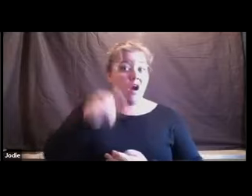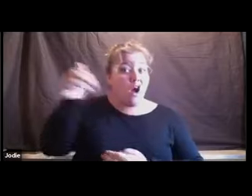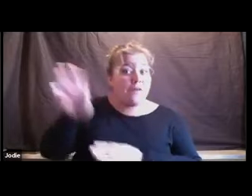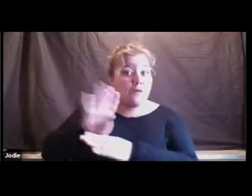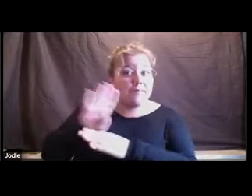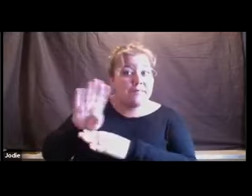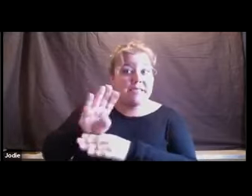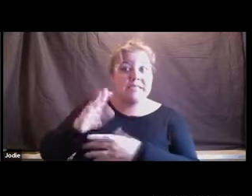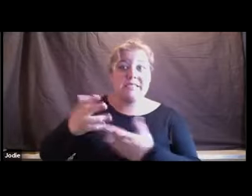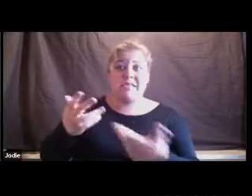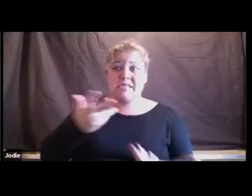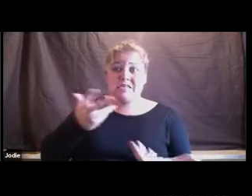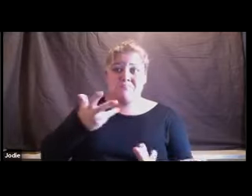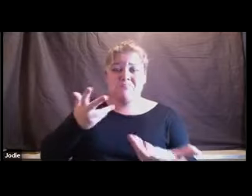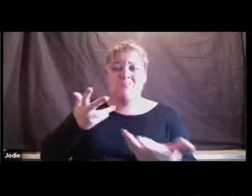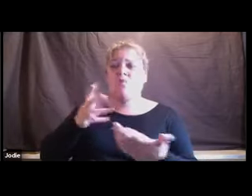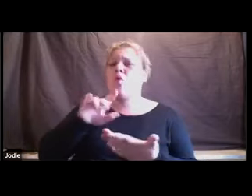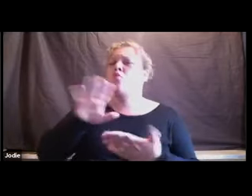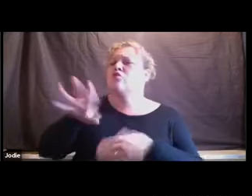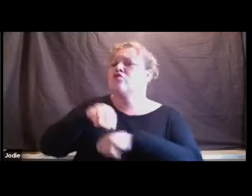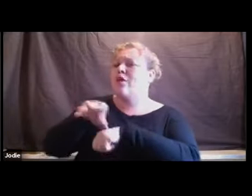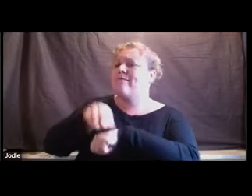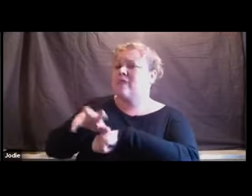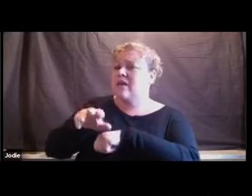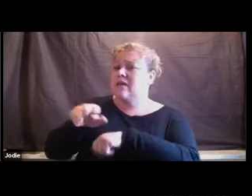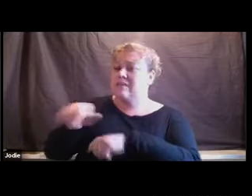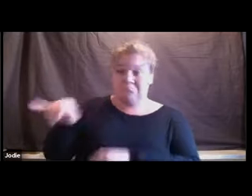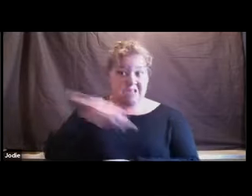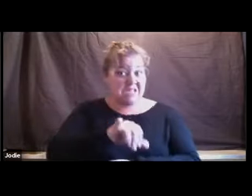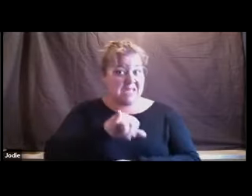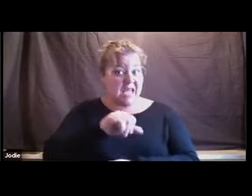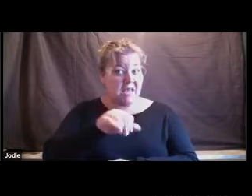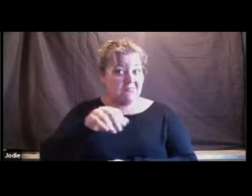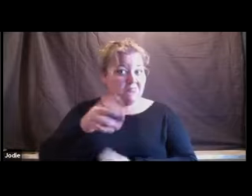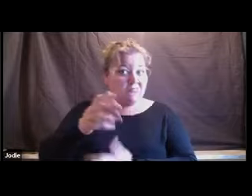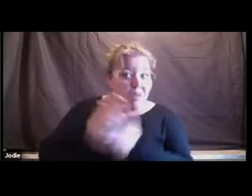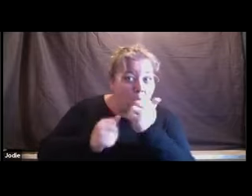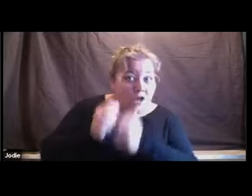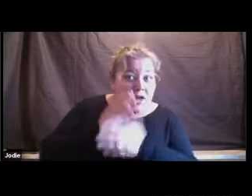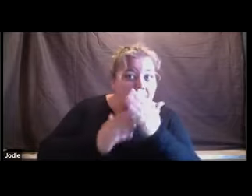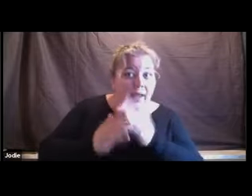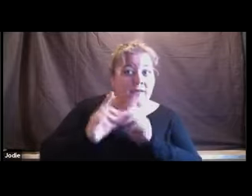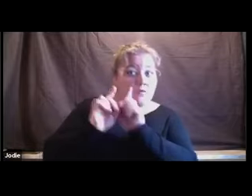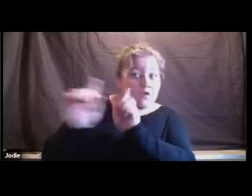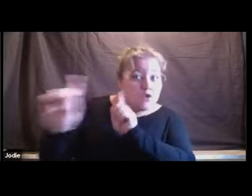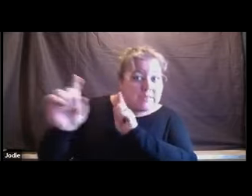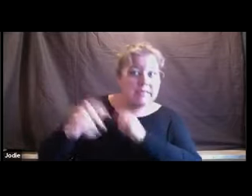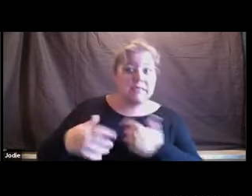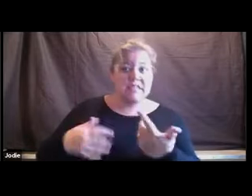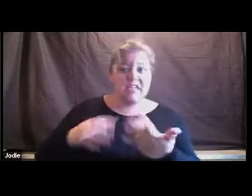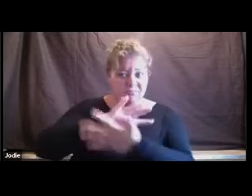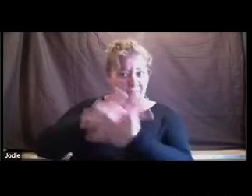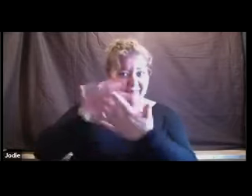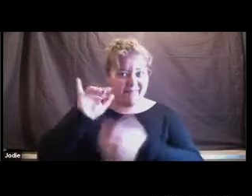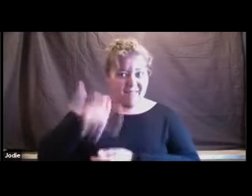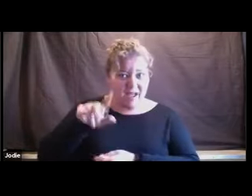you've been kind of portraying the whole time of, you know, social distancing, washing hands, and all those kind of guidelines?